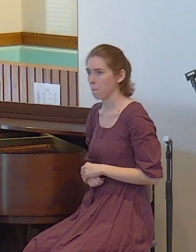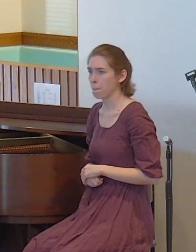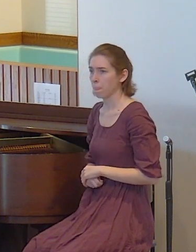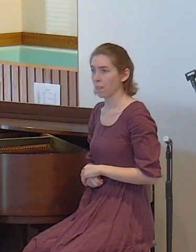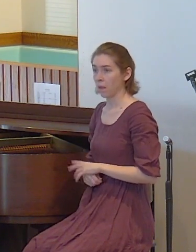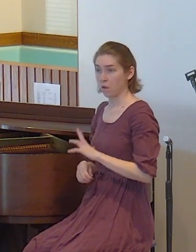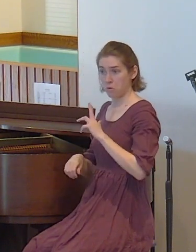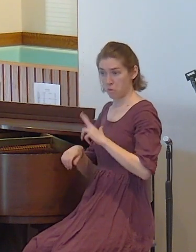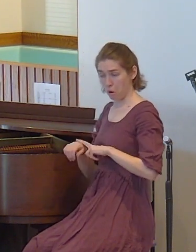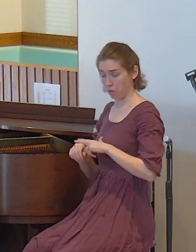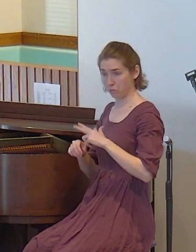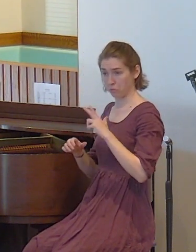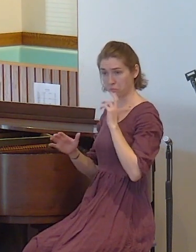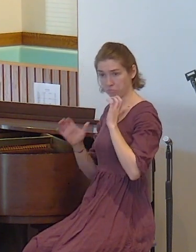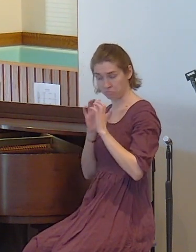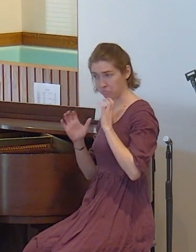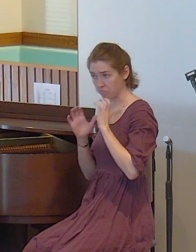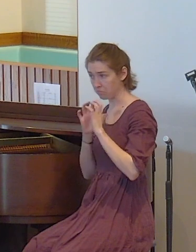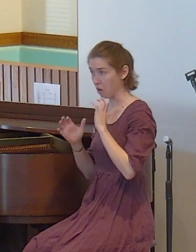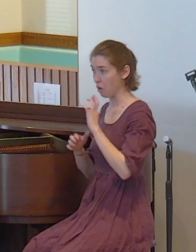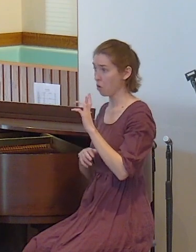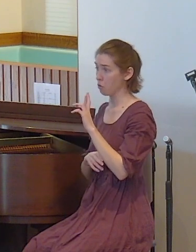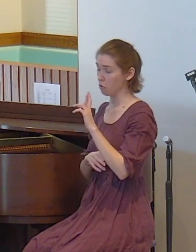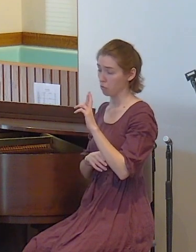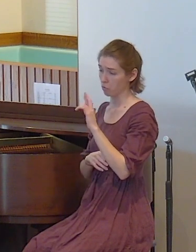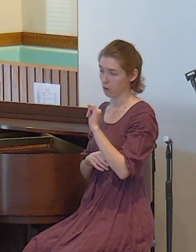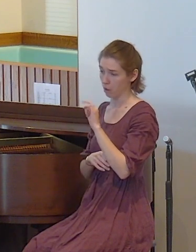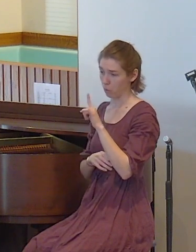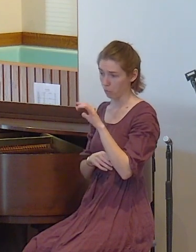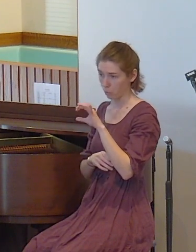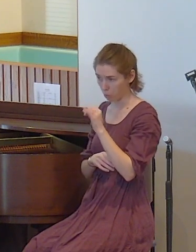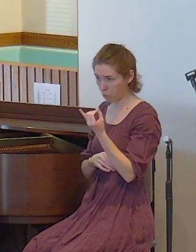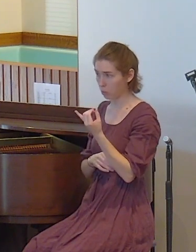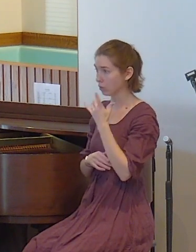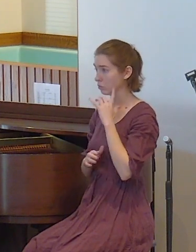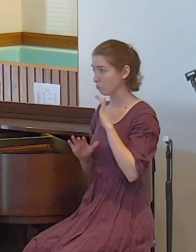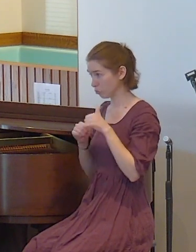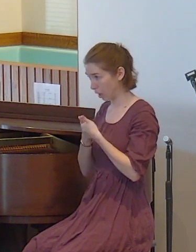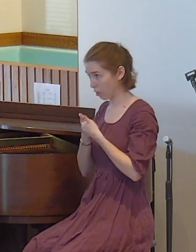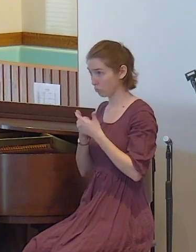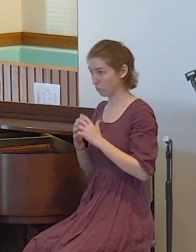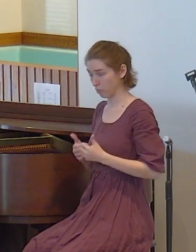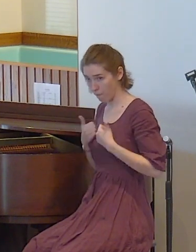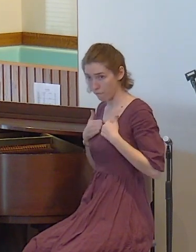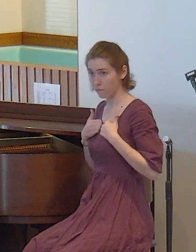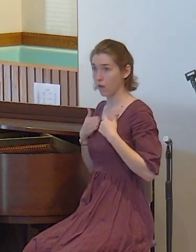In the course of the conversation, Raoul shared with me some of the challenges that he's dealing with in his life,